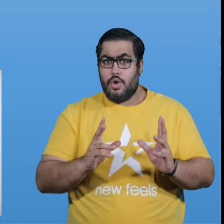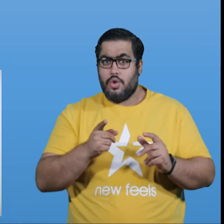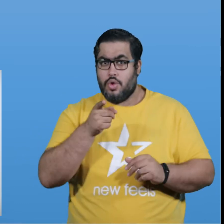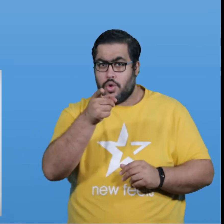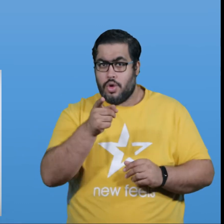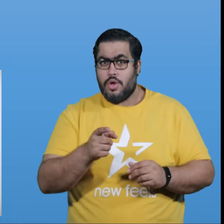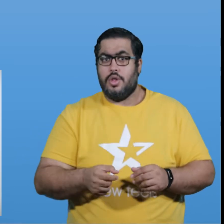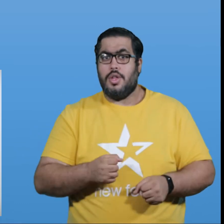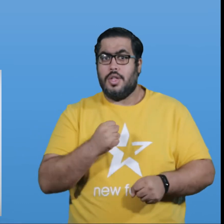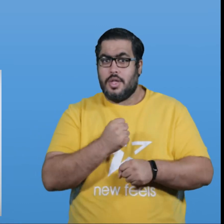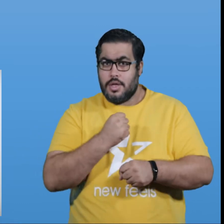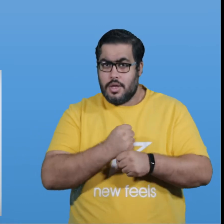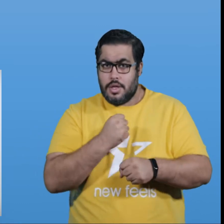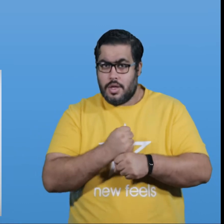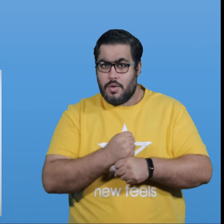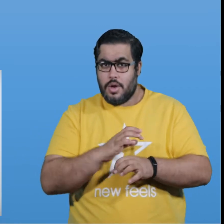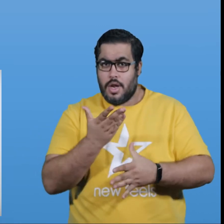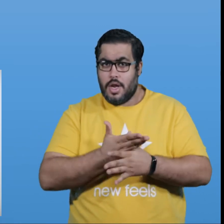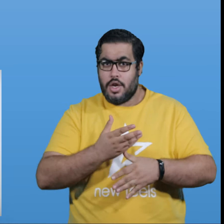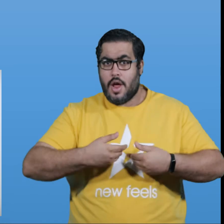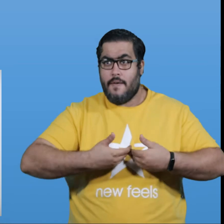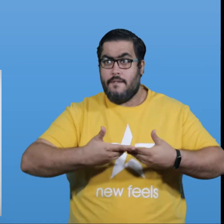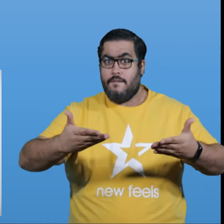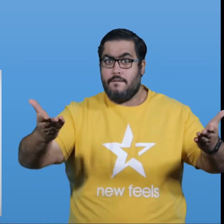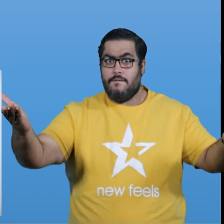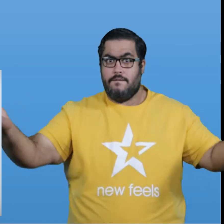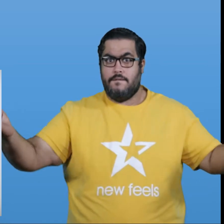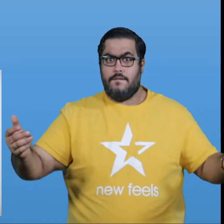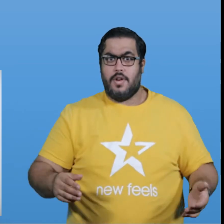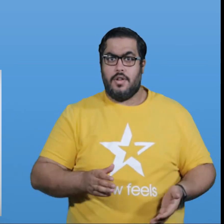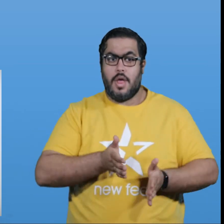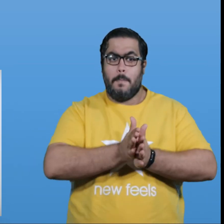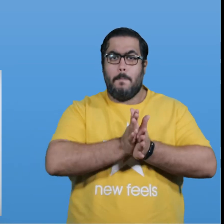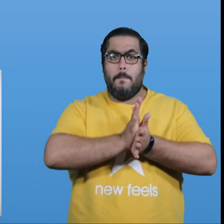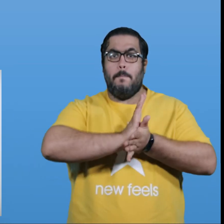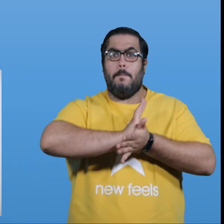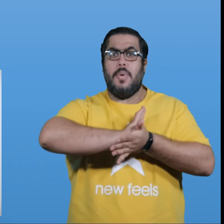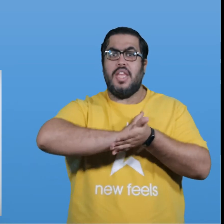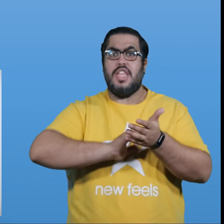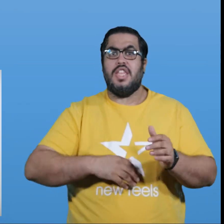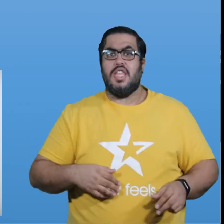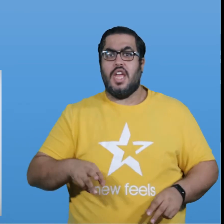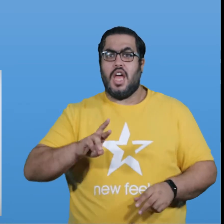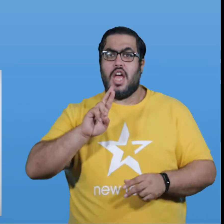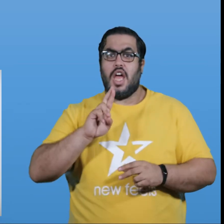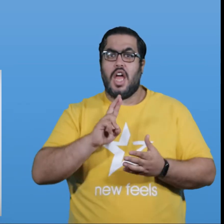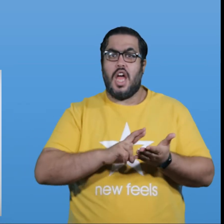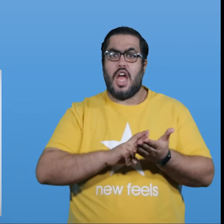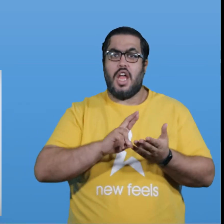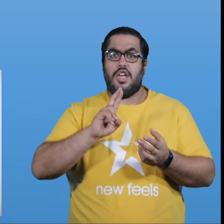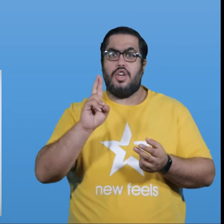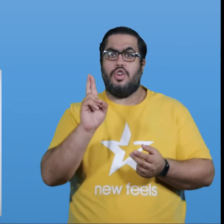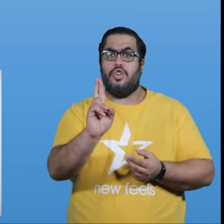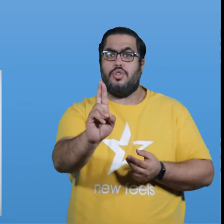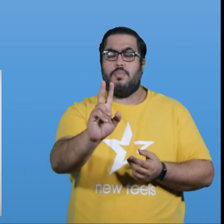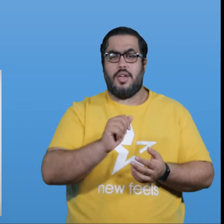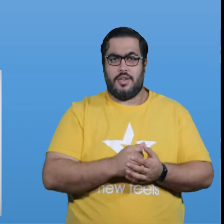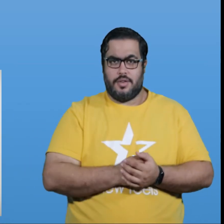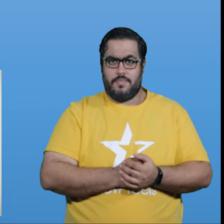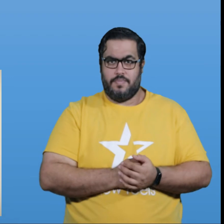of peace and respect could start at home. For example, you can teach your siblings how to respect other people or other cultures. You